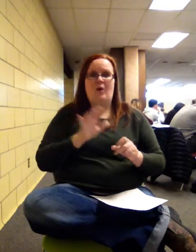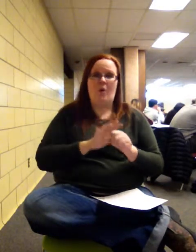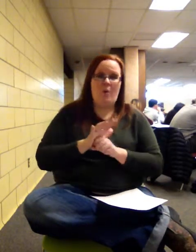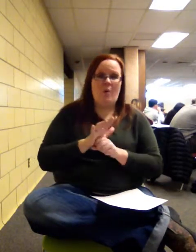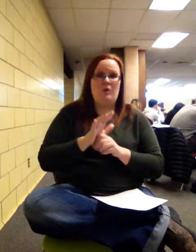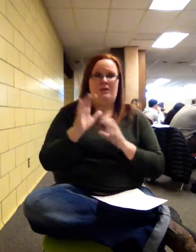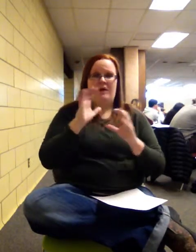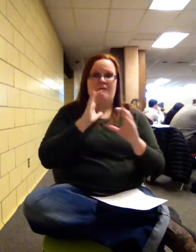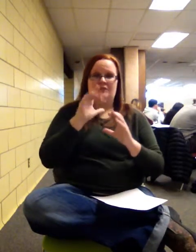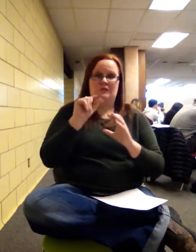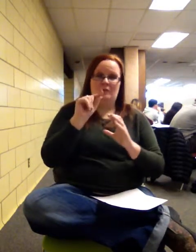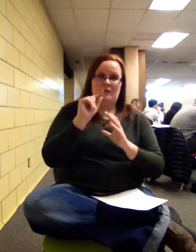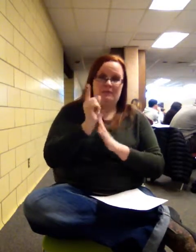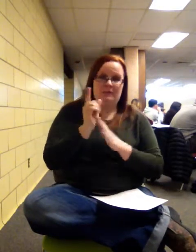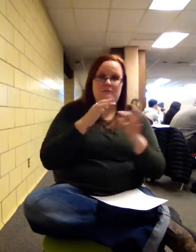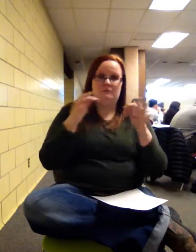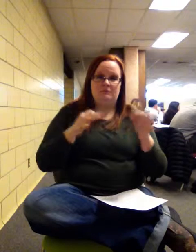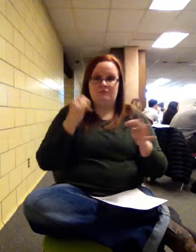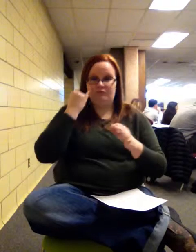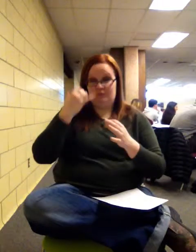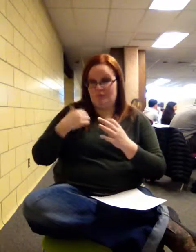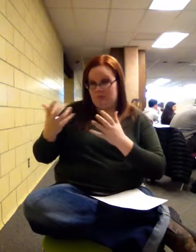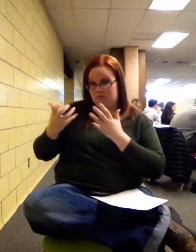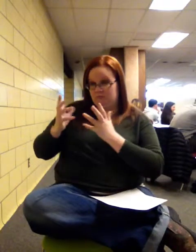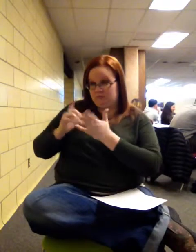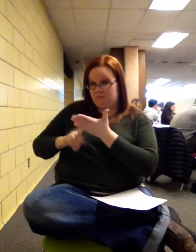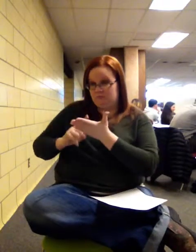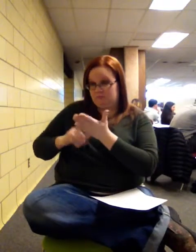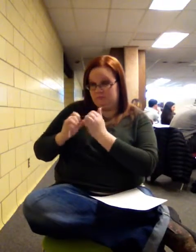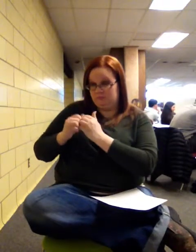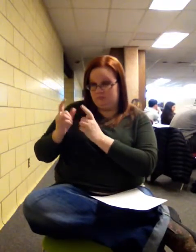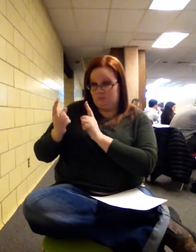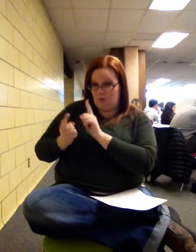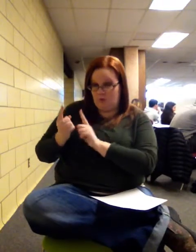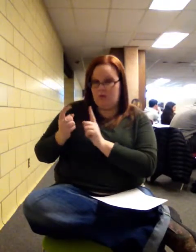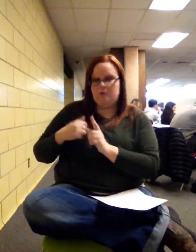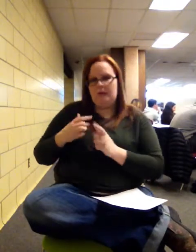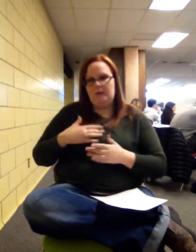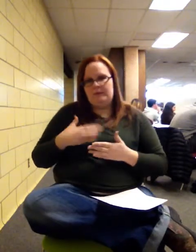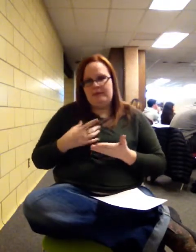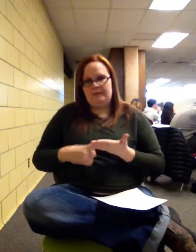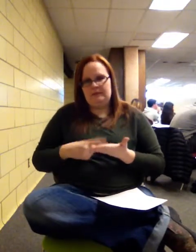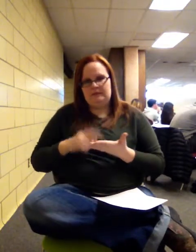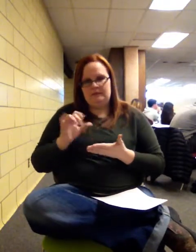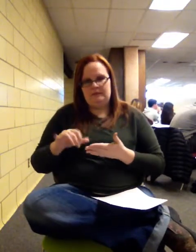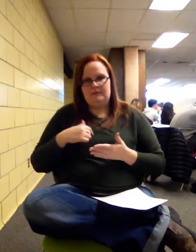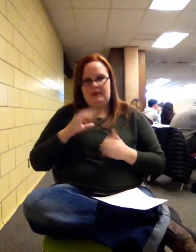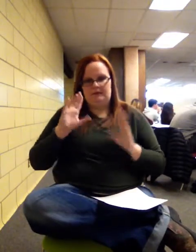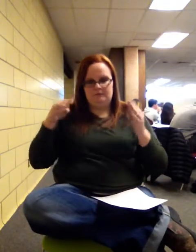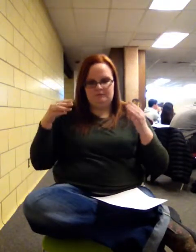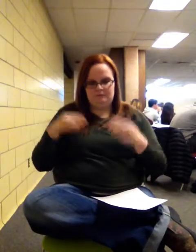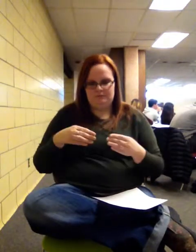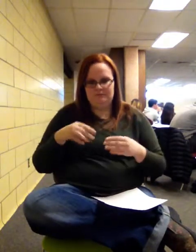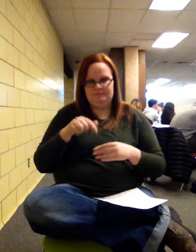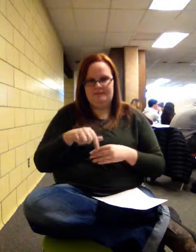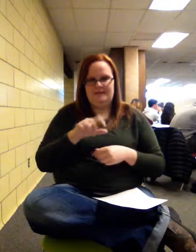So if you want to talk to me on the side about penny stocks, I'd be happy to talk about that. Okay. I need to stay on task.